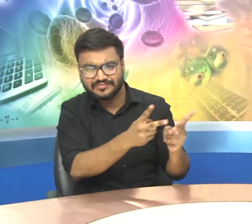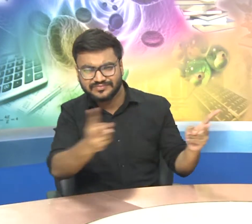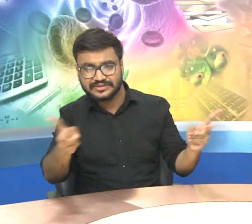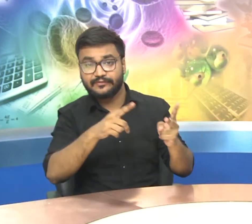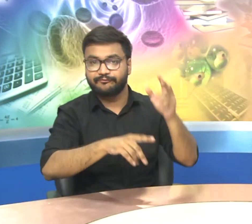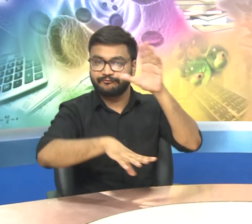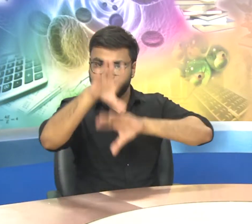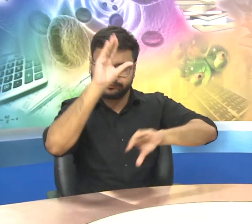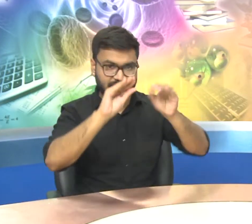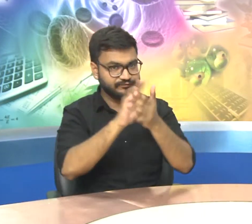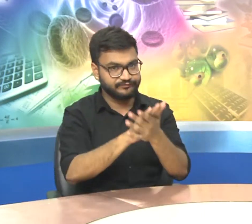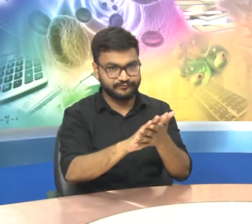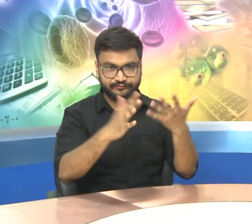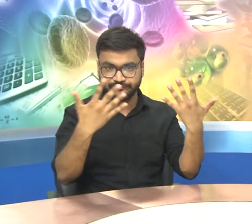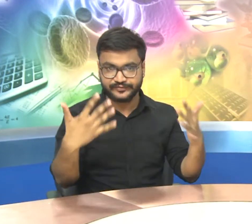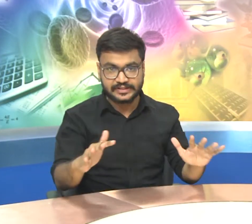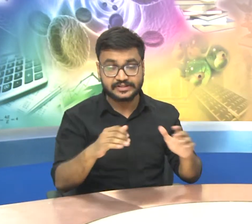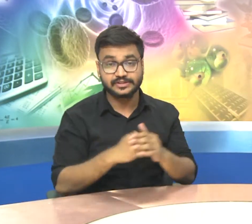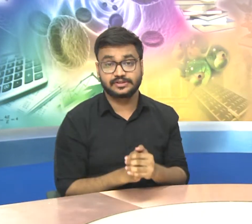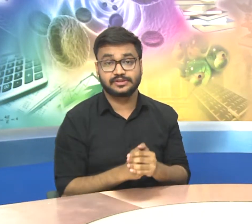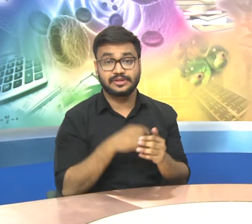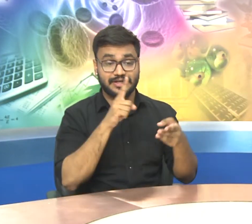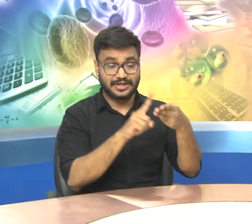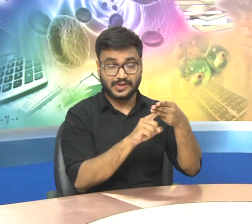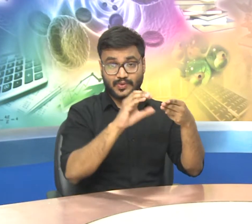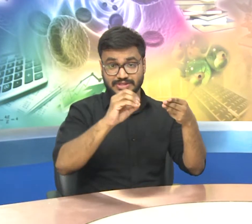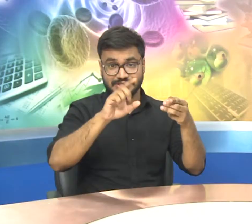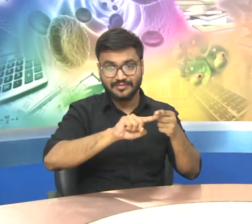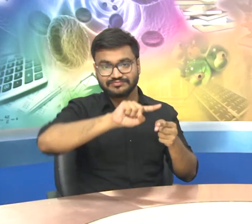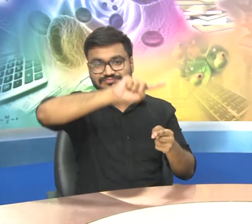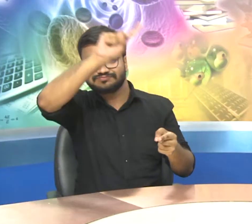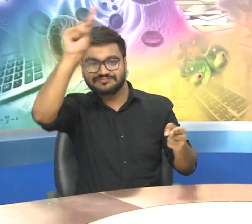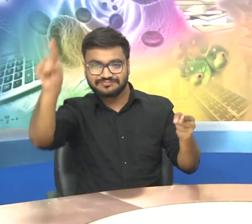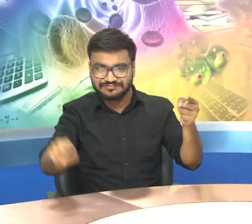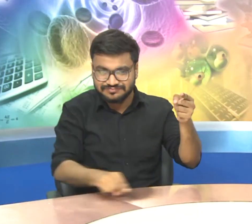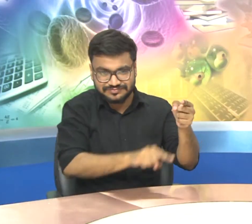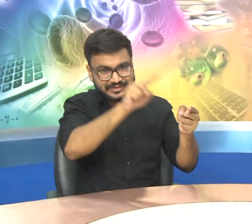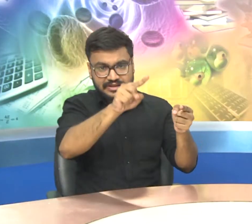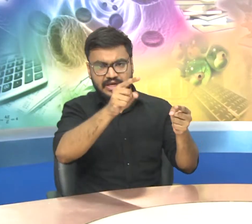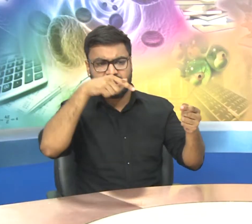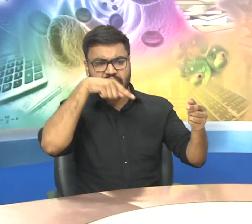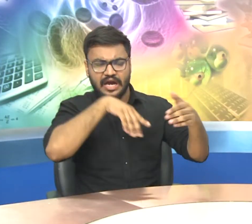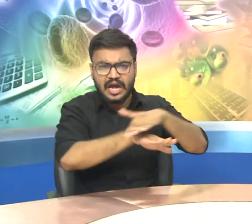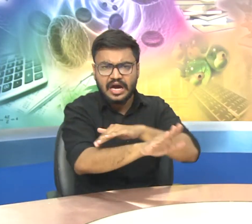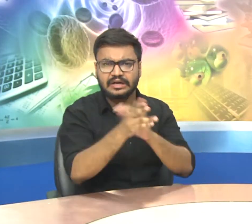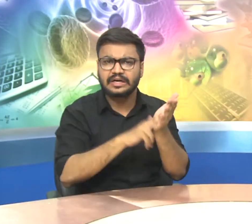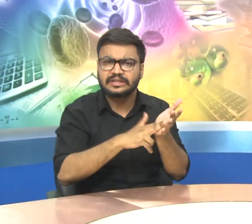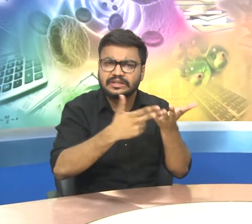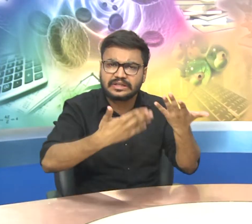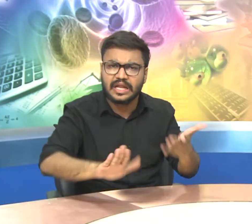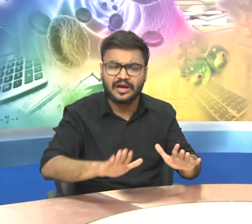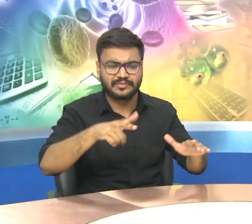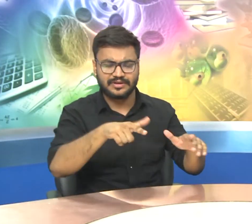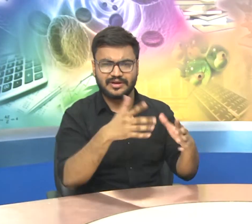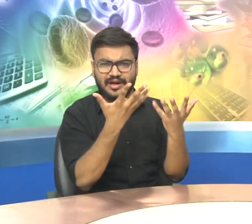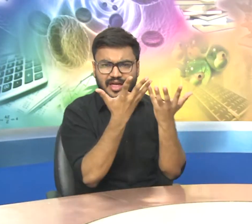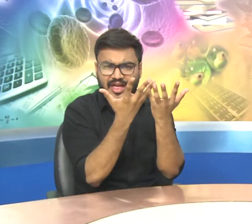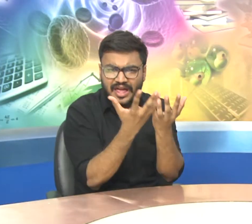The structure and functions of an ecosystem, such as energy